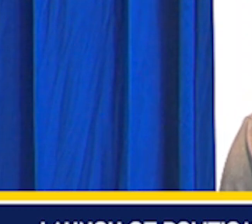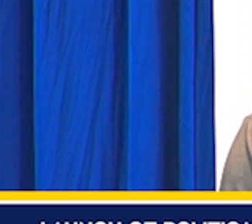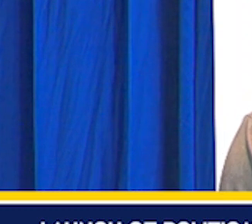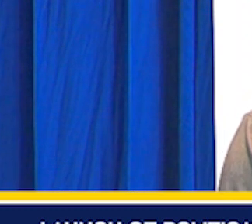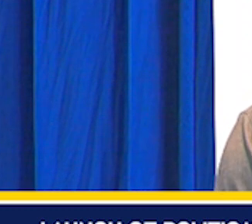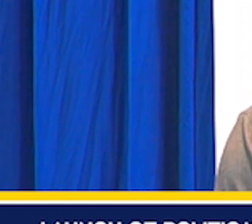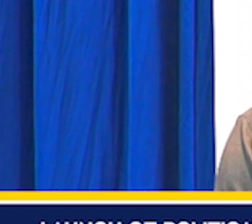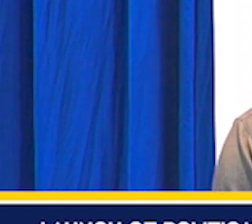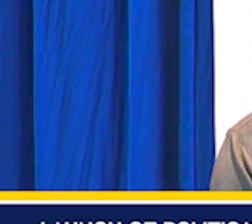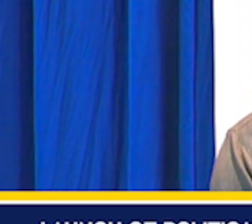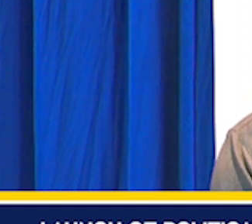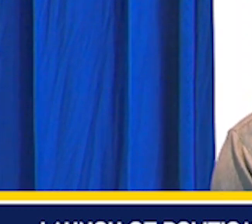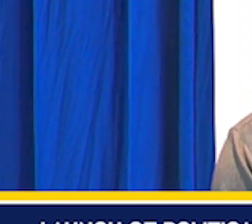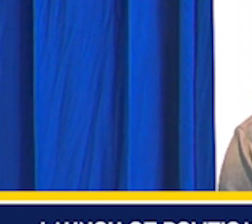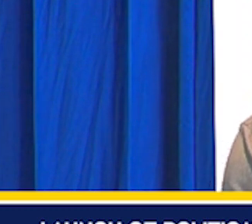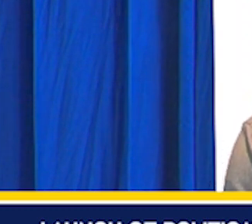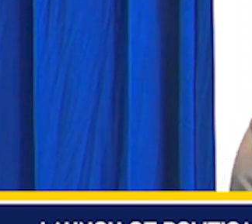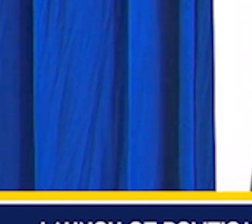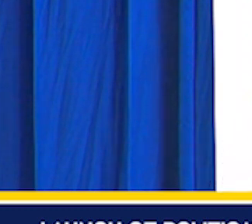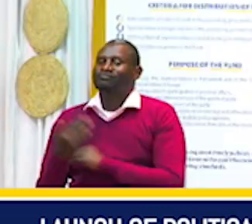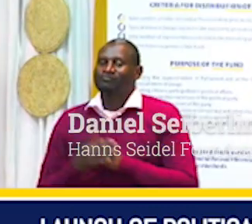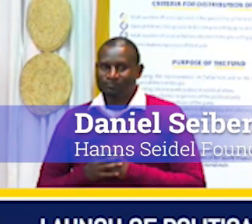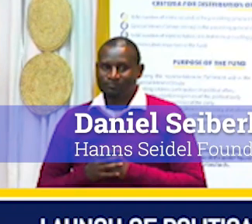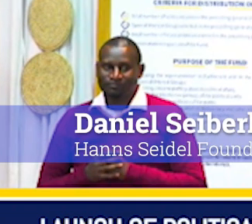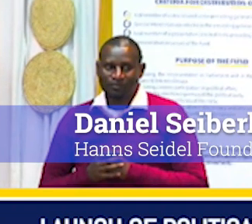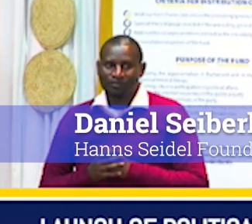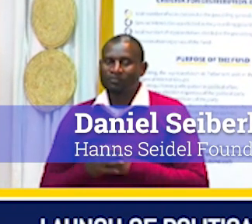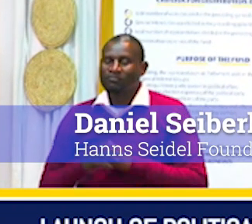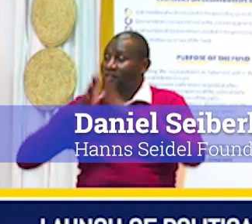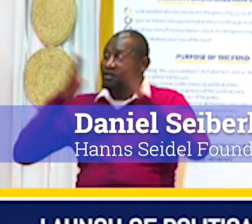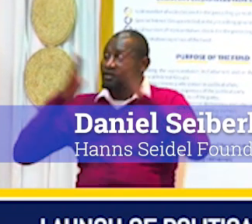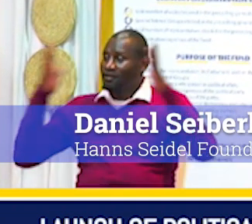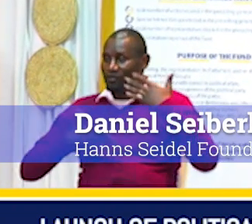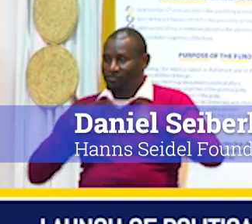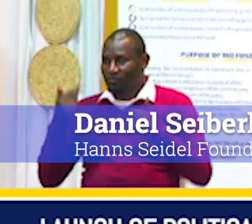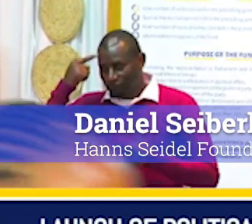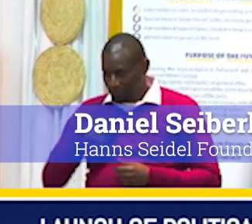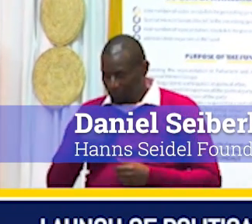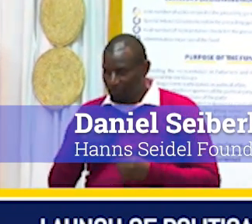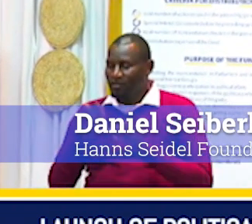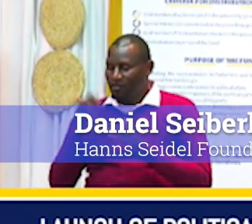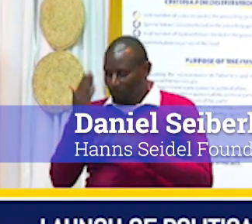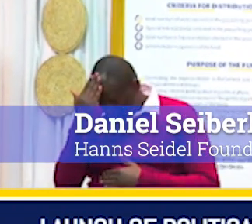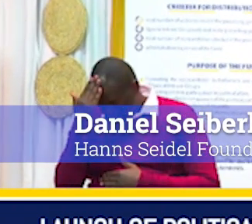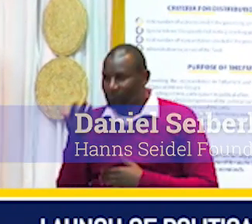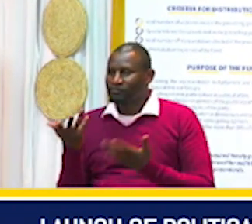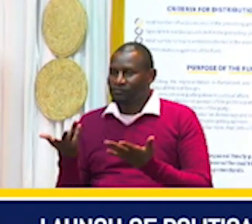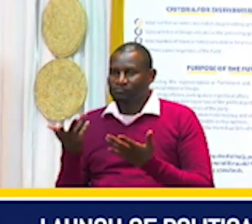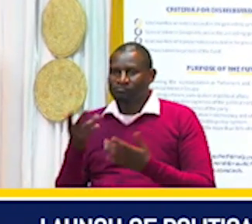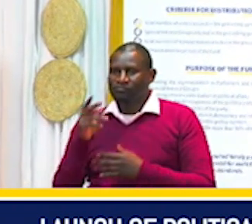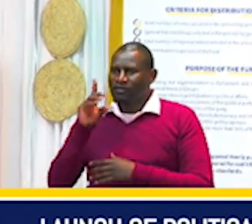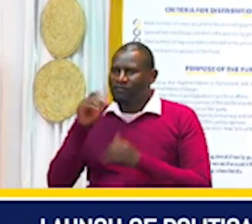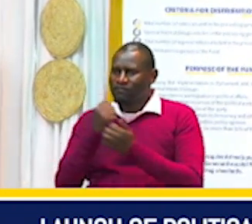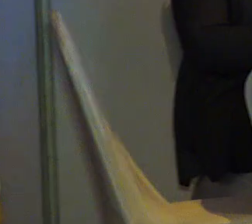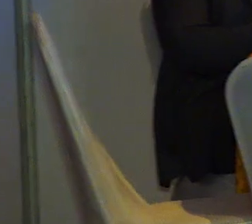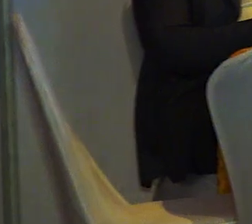ni Mkenya mzalendo. Je, wewe? Asanteni. It is a great pleasure for me and an honor for us as Hans Seidel Foundation to be